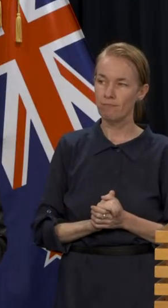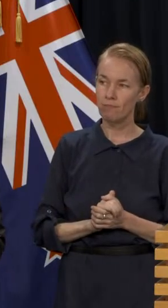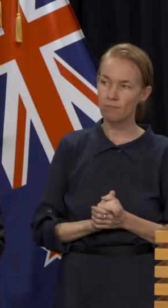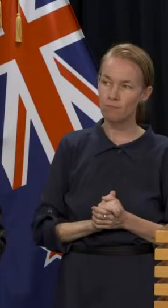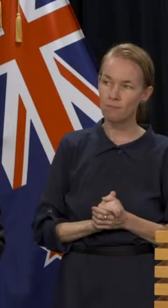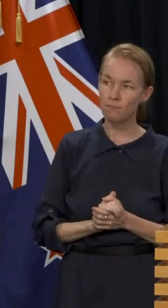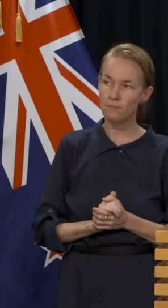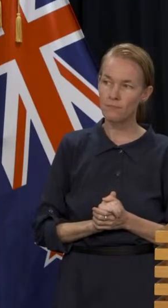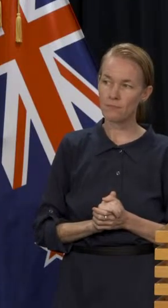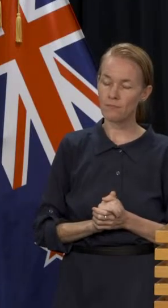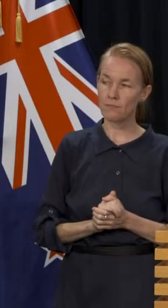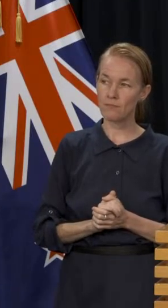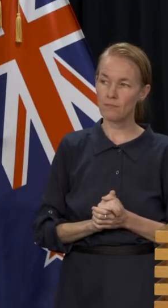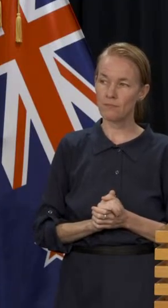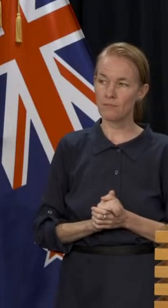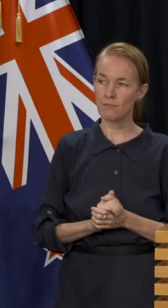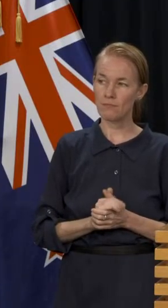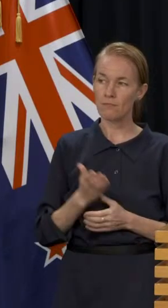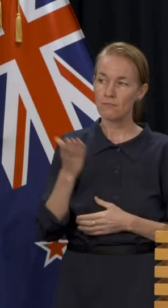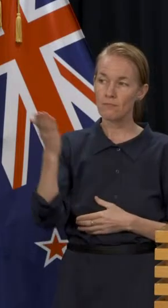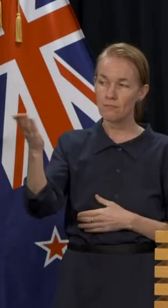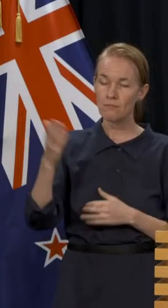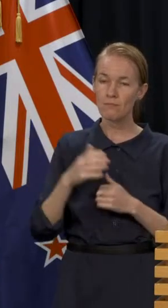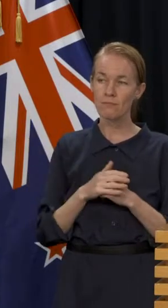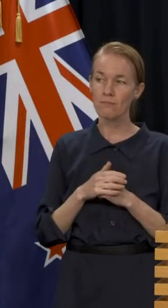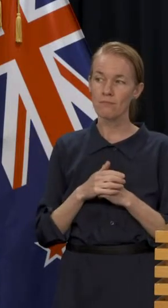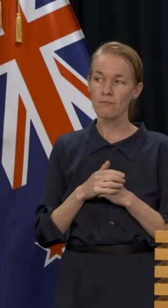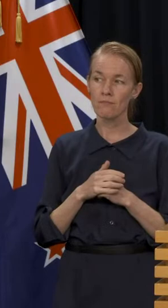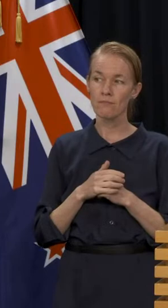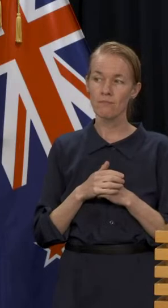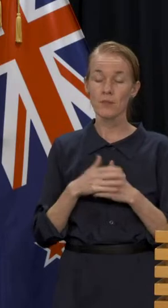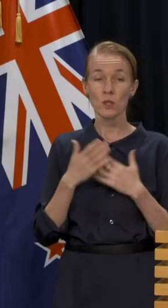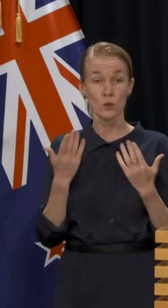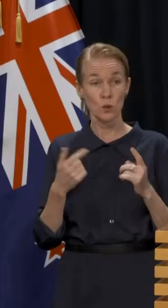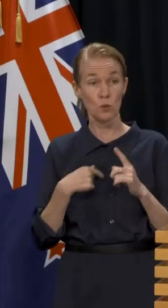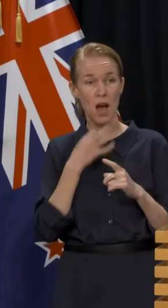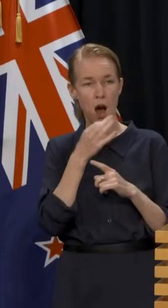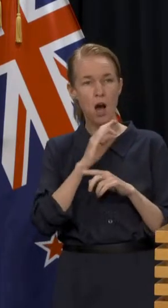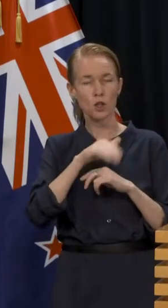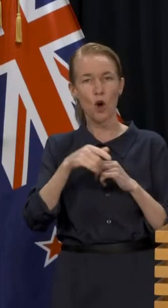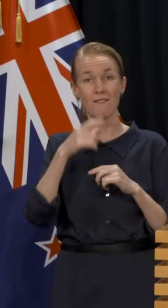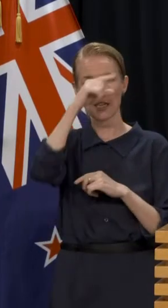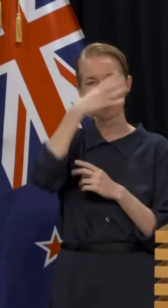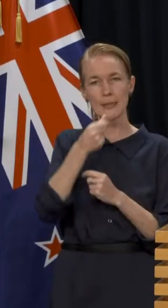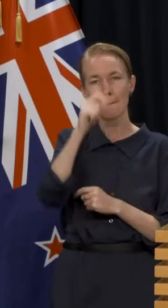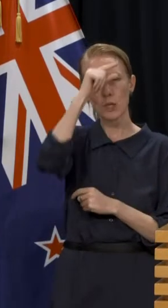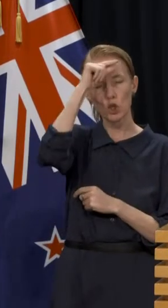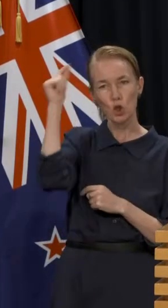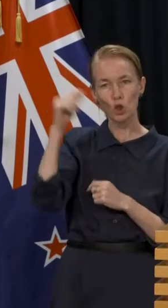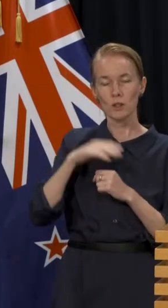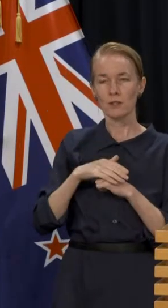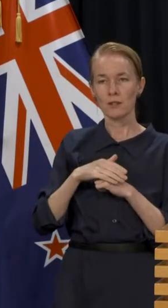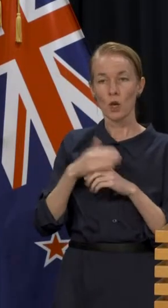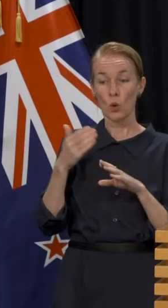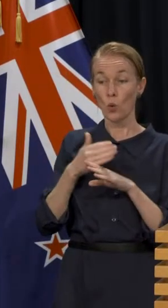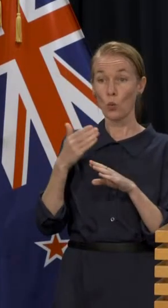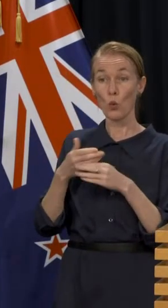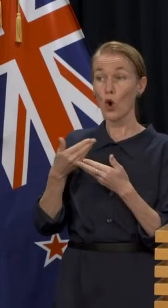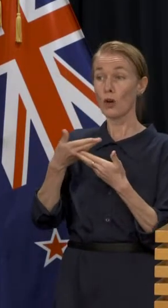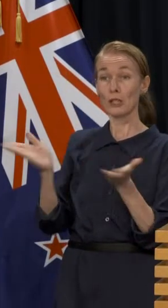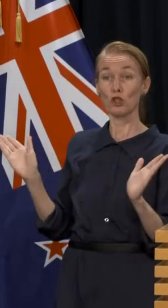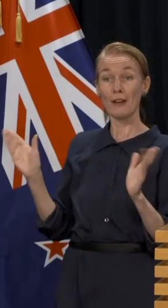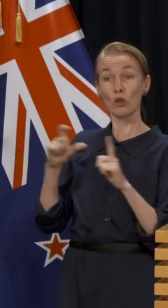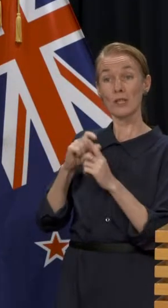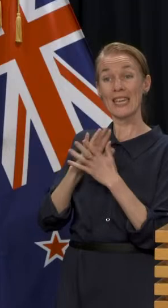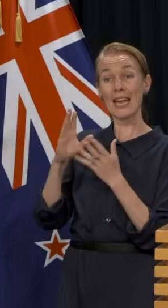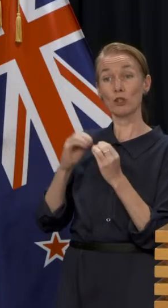asked for advice on how best to manage nurses working between the DHBs and the isolation hotels. Have you received that